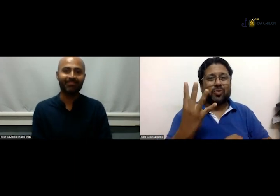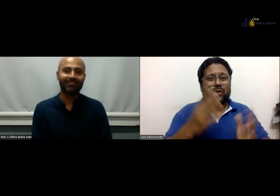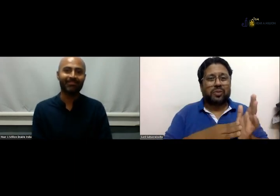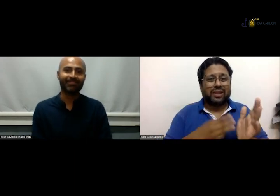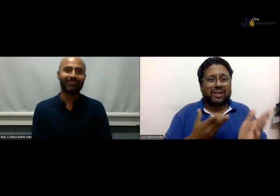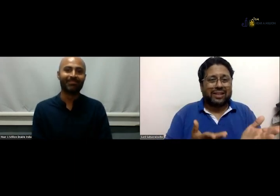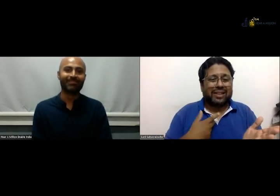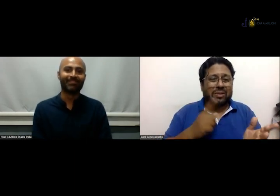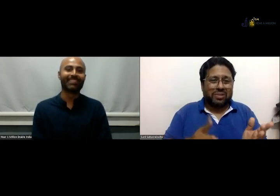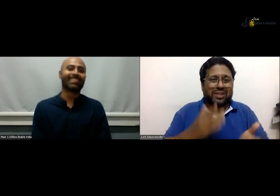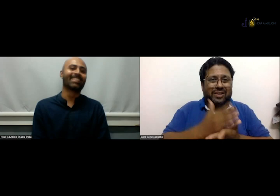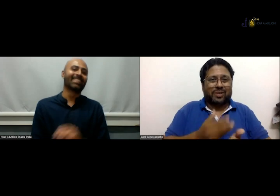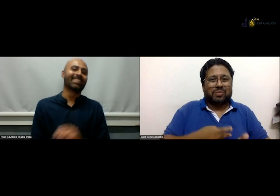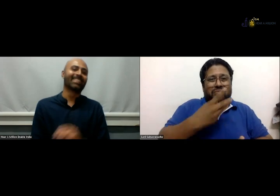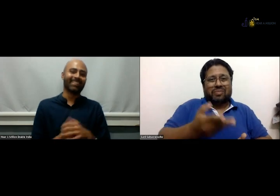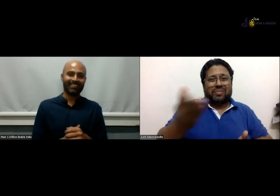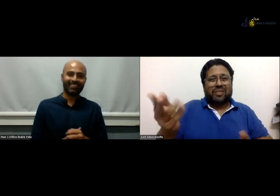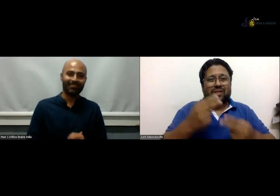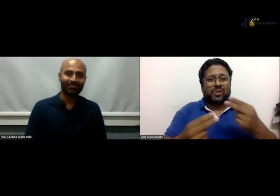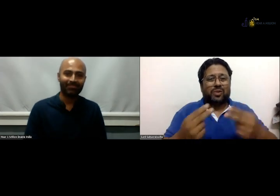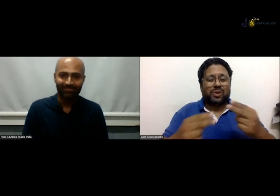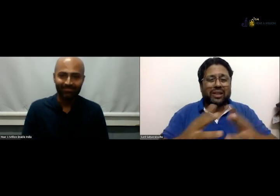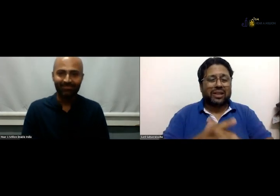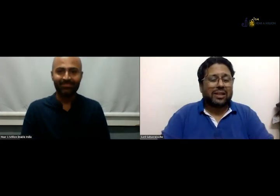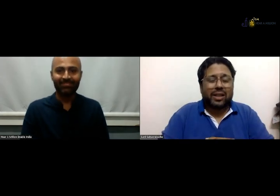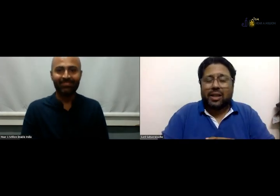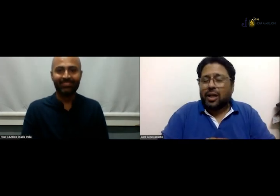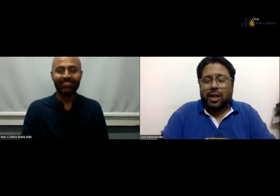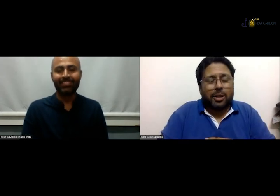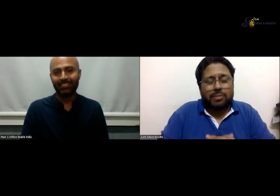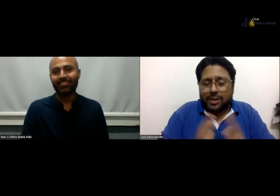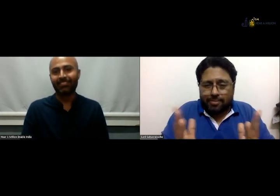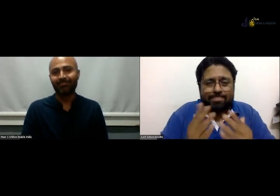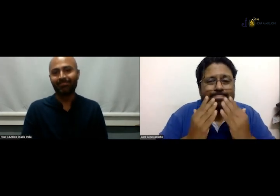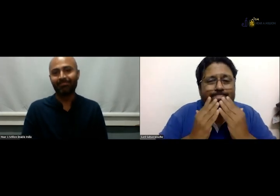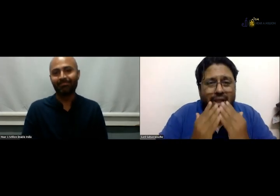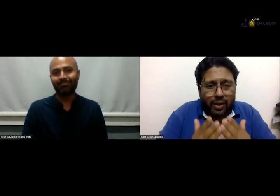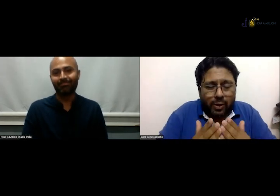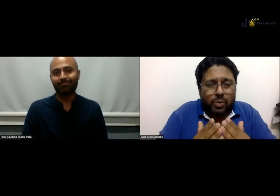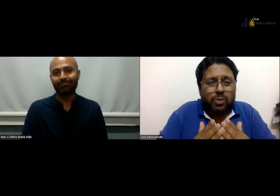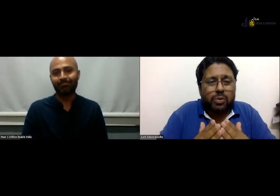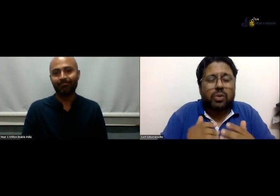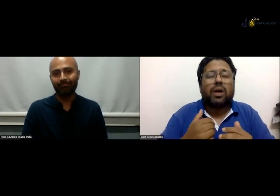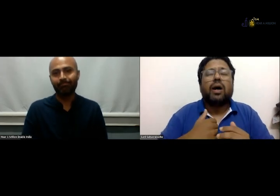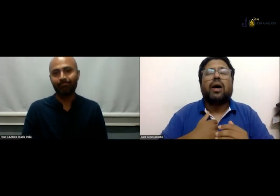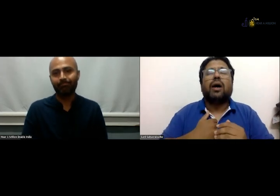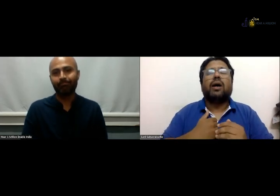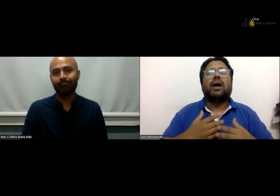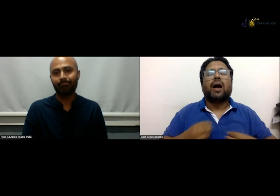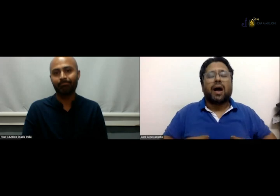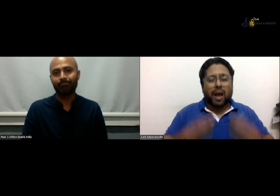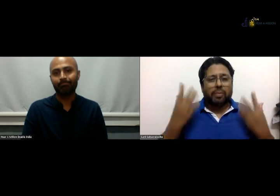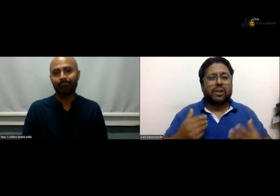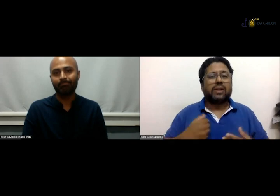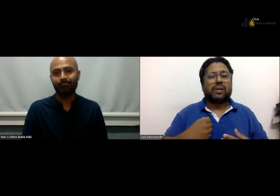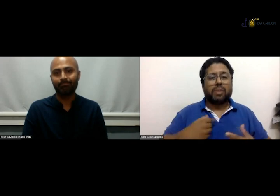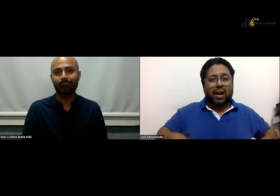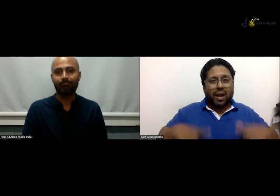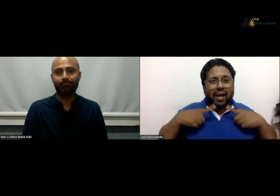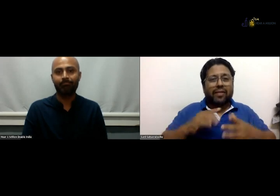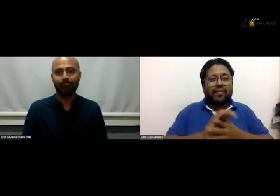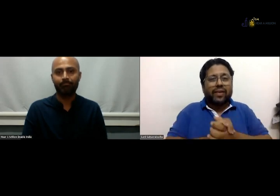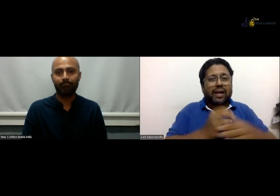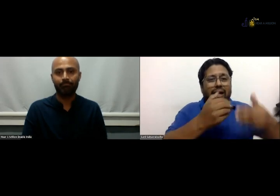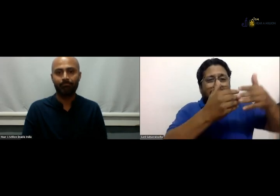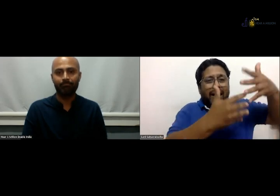Yes, you have given me 2 minutes and I just, you know, extended it to 4 minutes. It's really hard to talk about it.